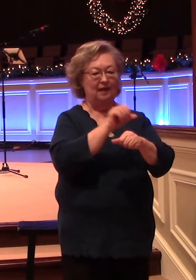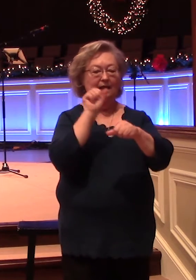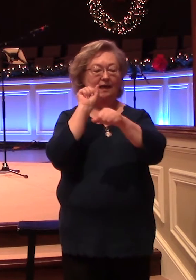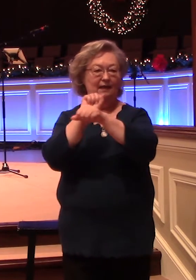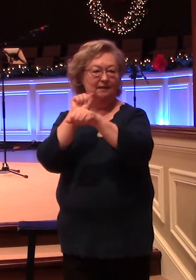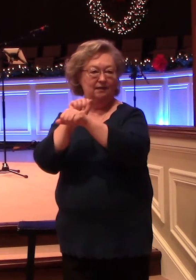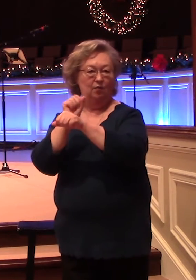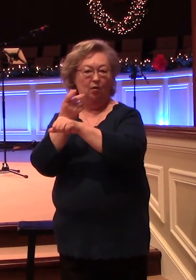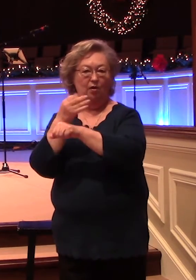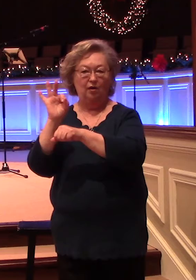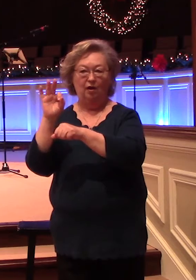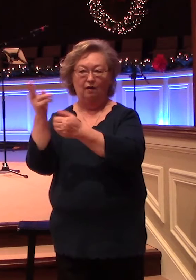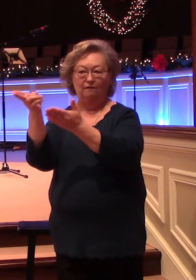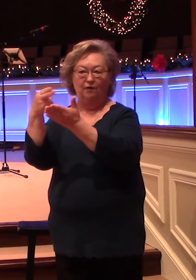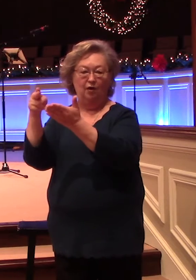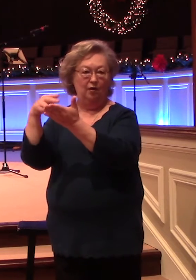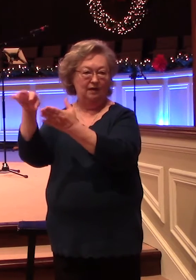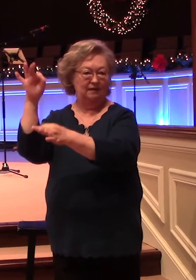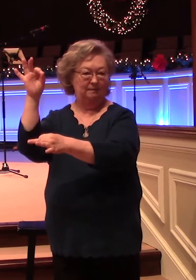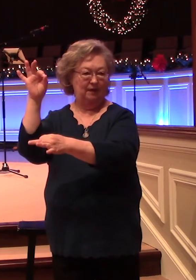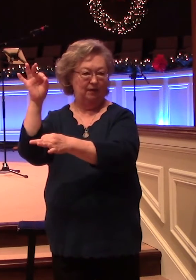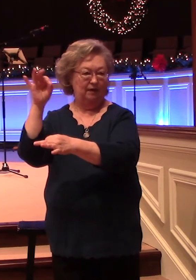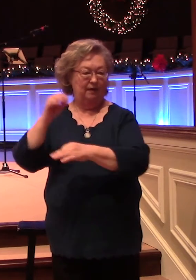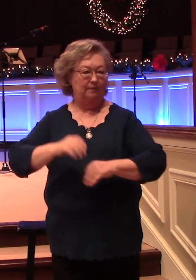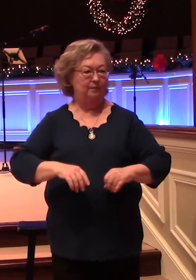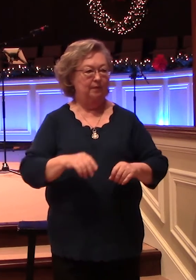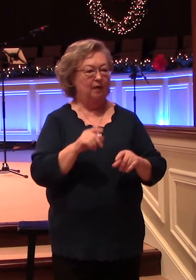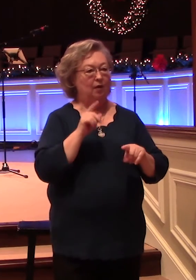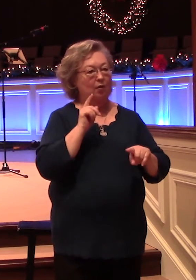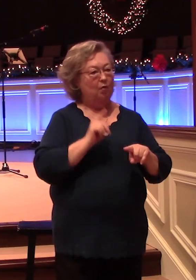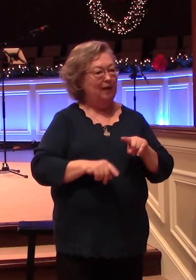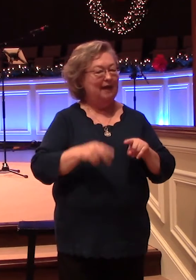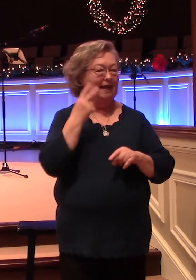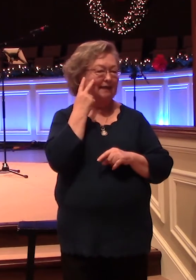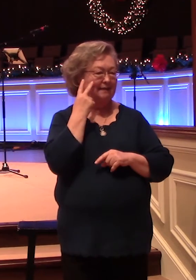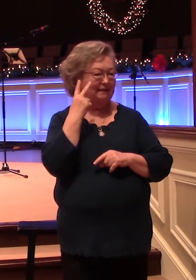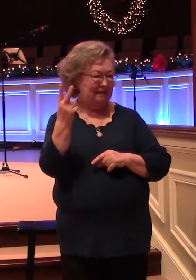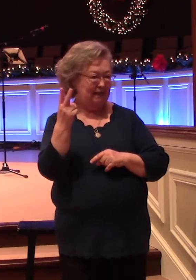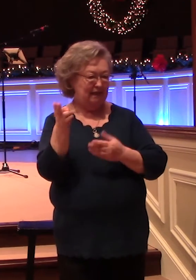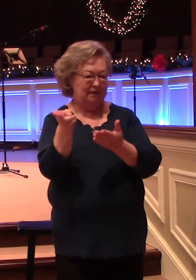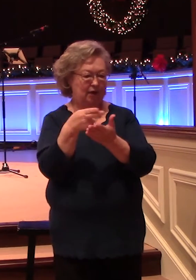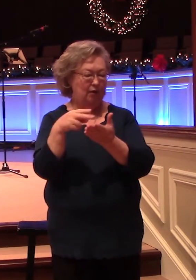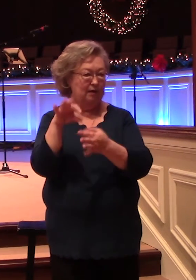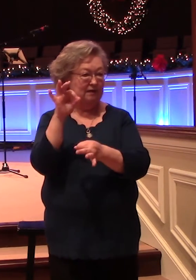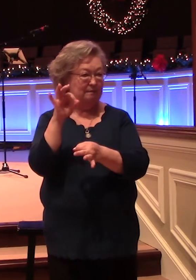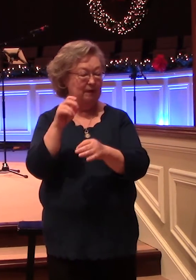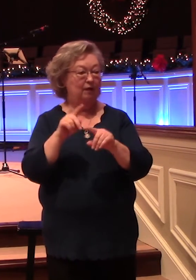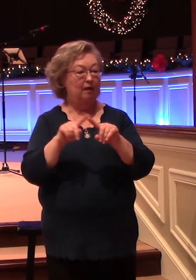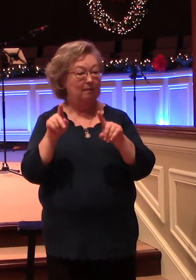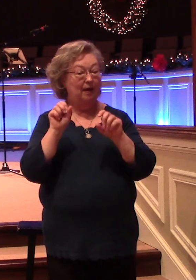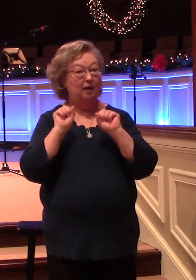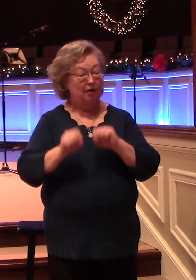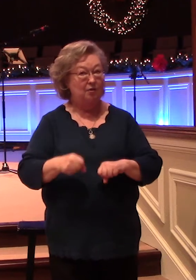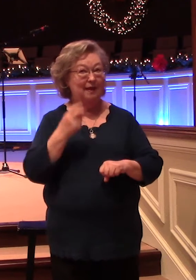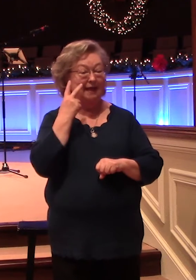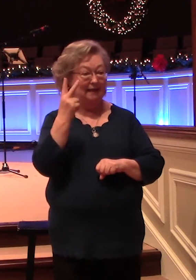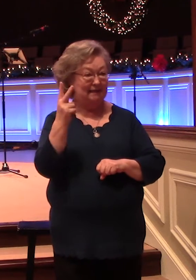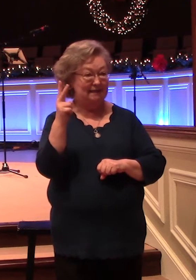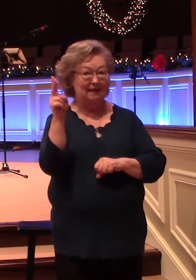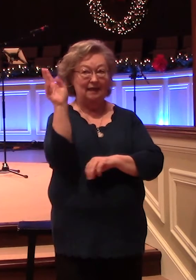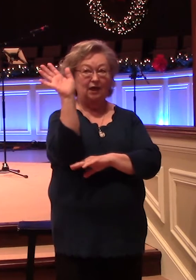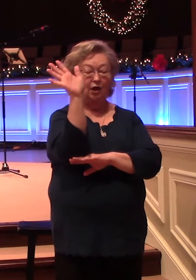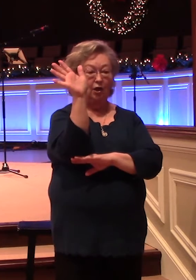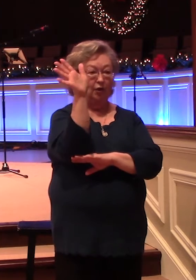has seen God at any time, but we can see the movement of the Spirit. Just like the wind blows, Jesus says, you can see where it goes. You don't know where it comes